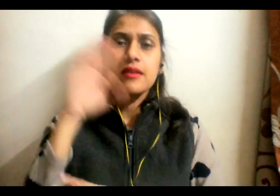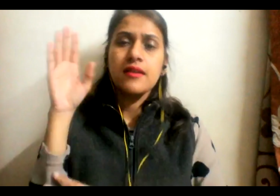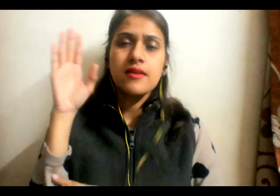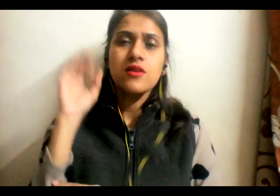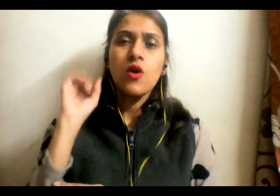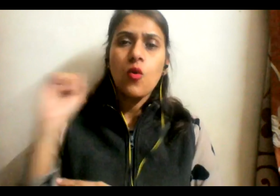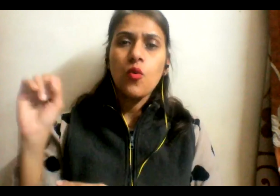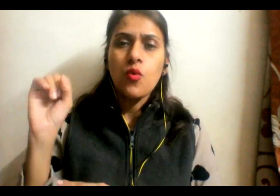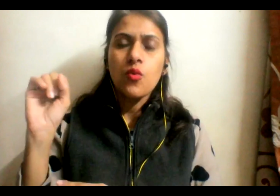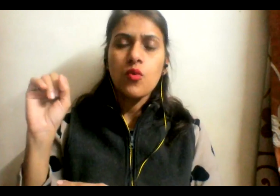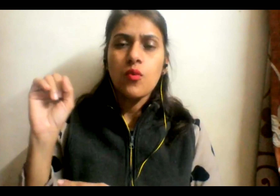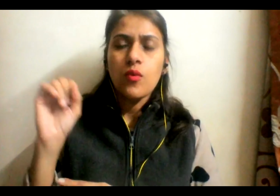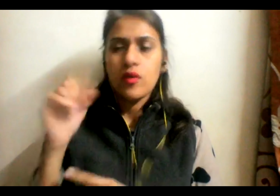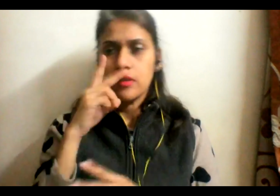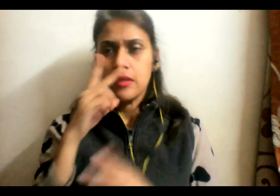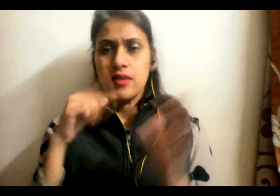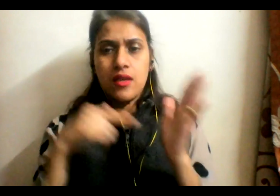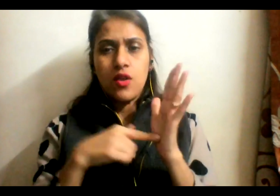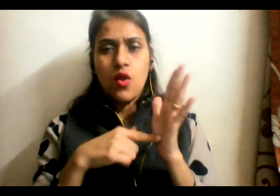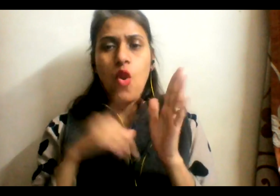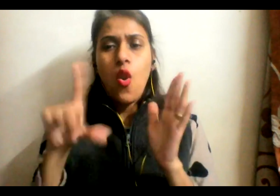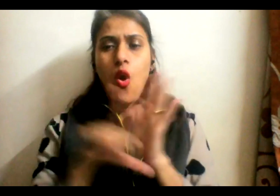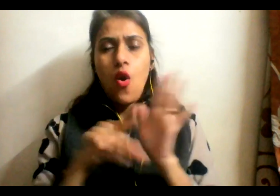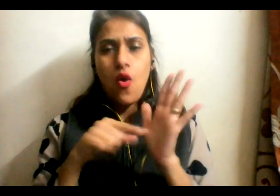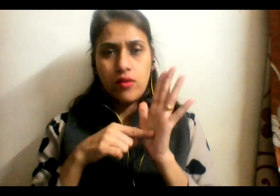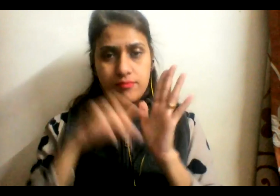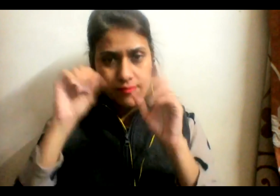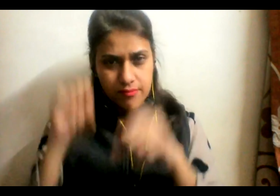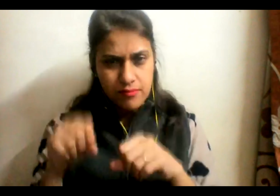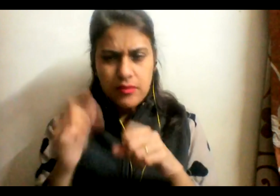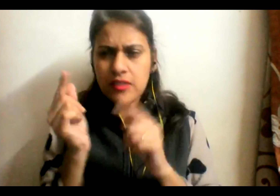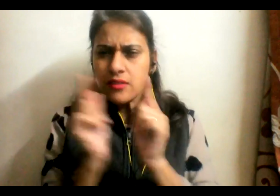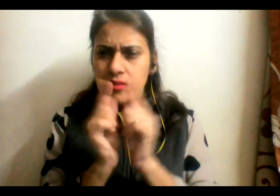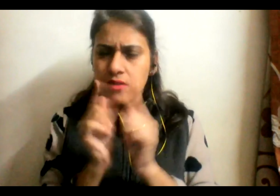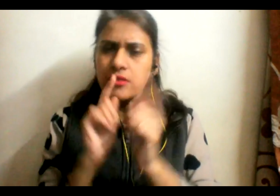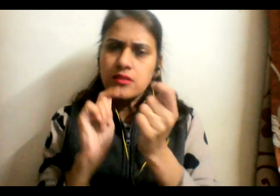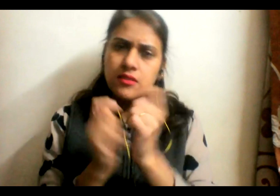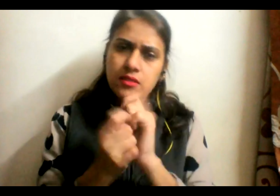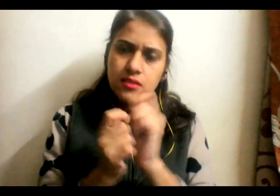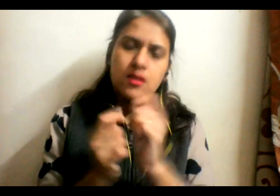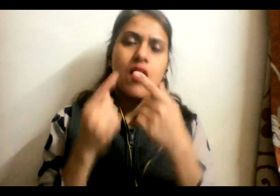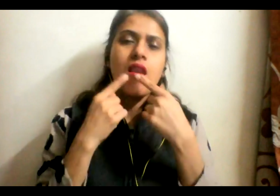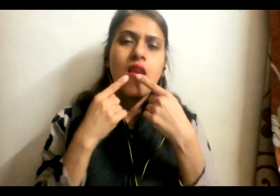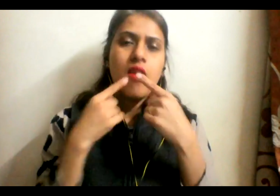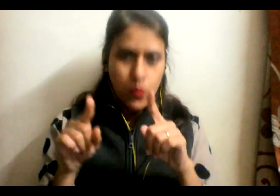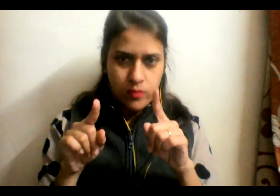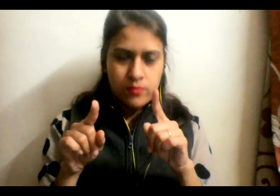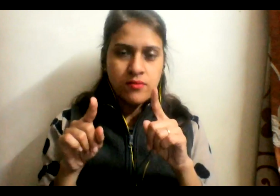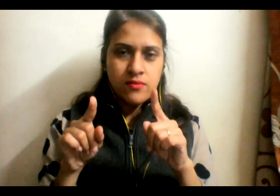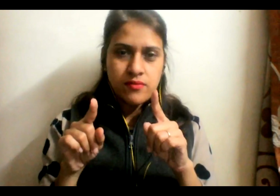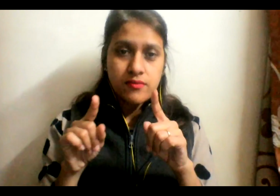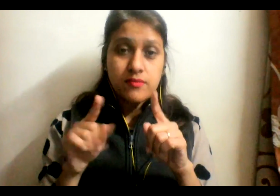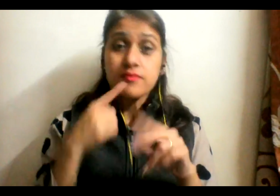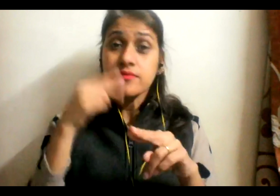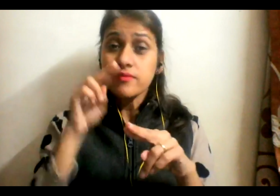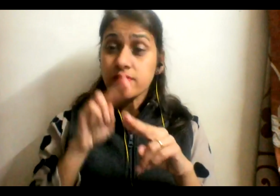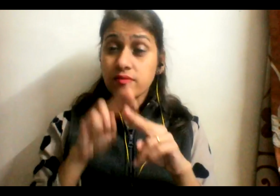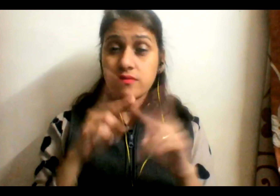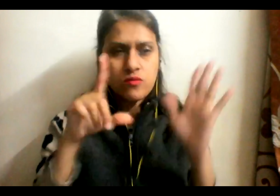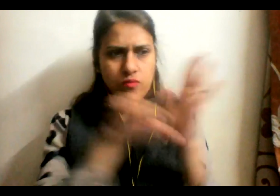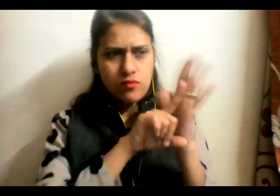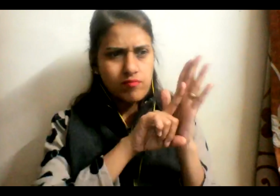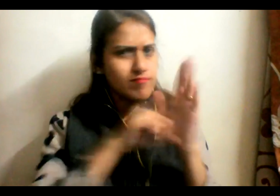notify this law, and with, of course, there can be slight changes, but these changes, if they are against the UN Convention or against